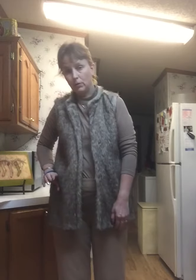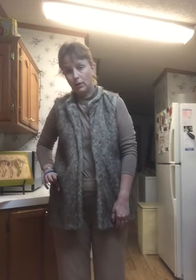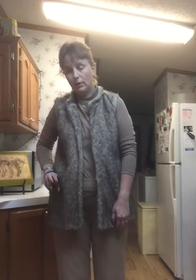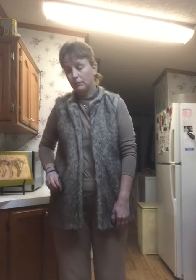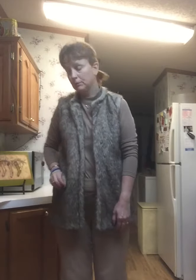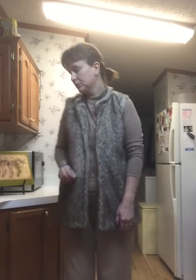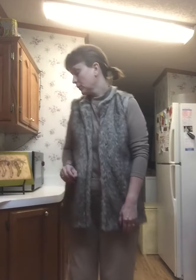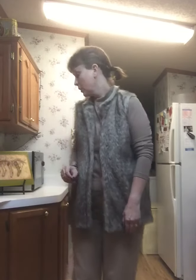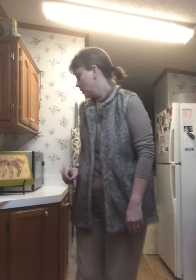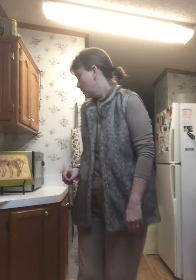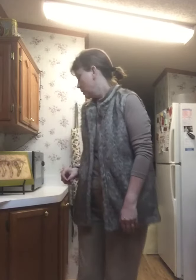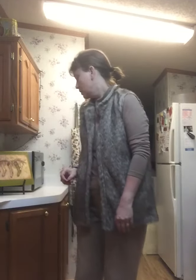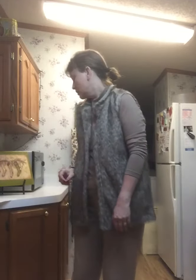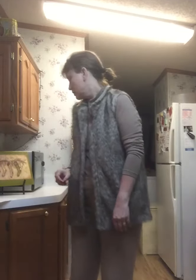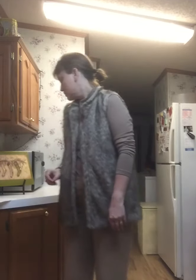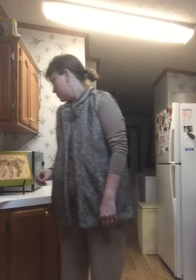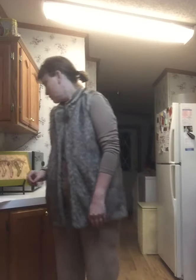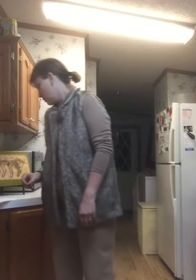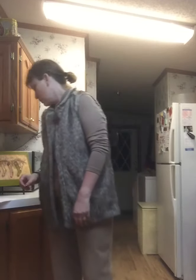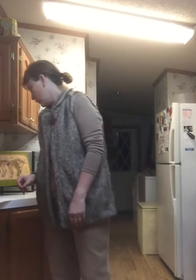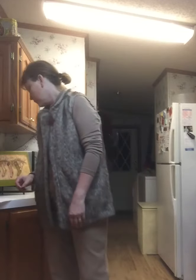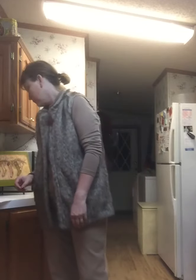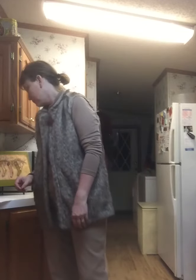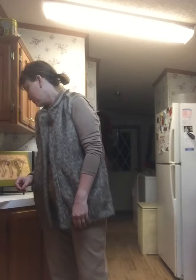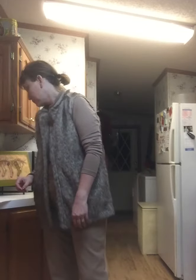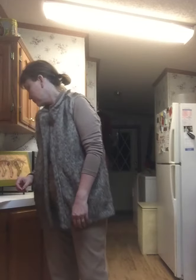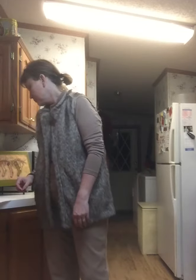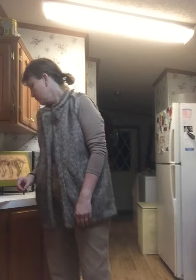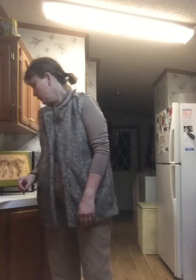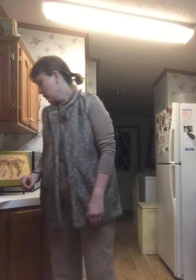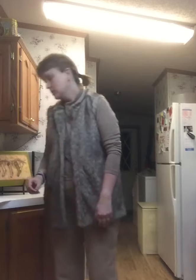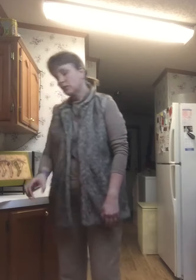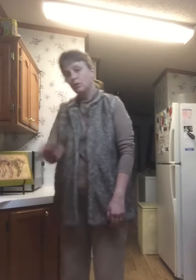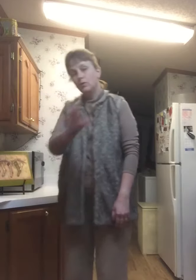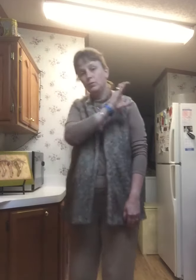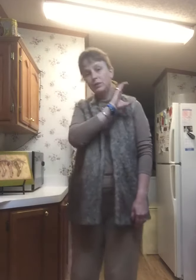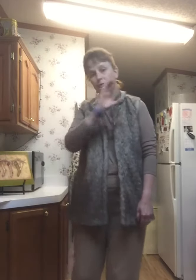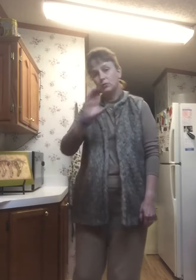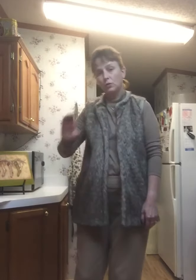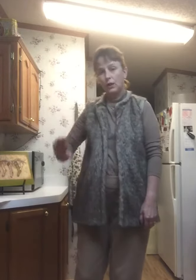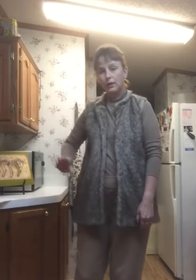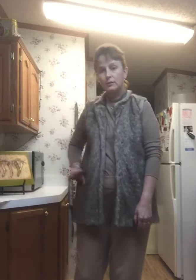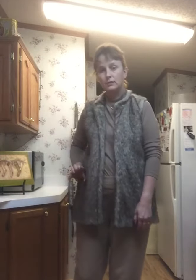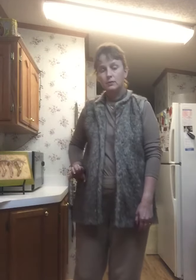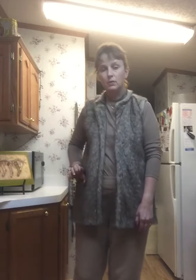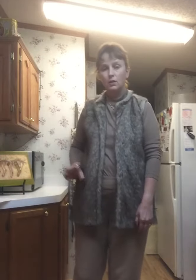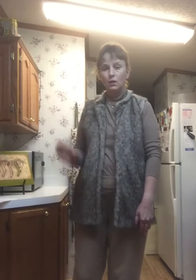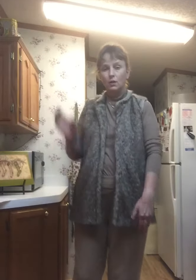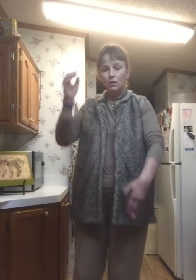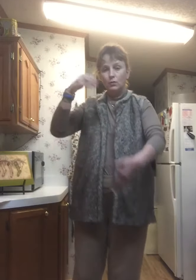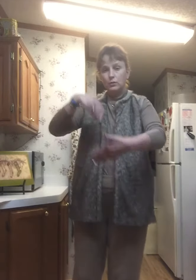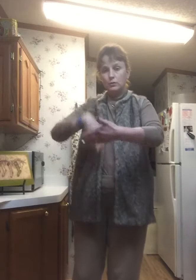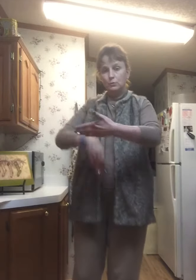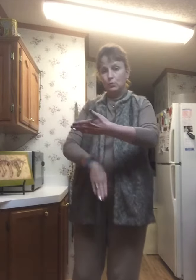okay? So, so when Christ was